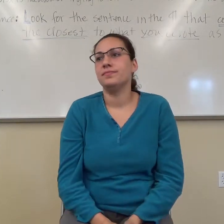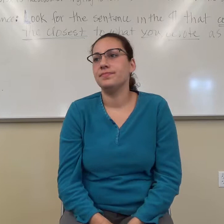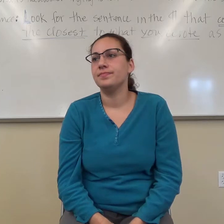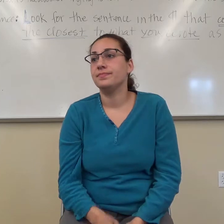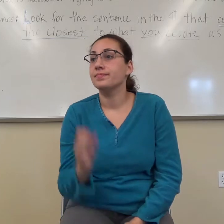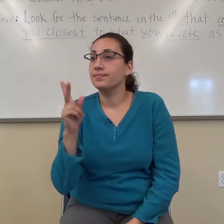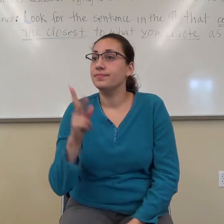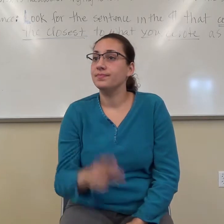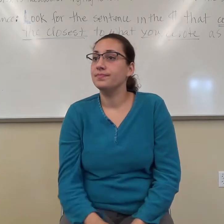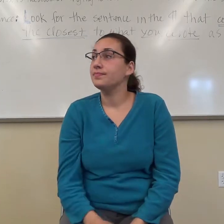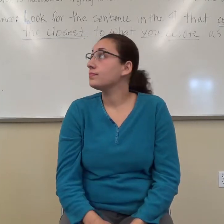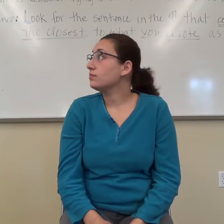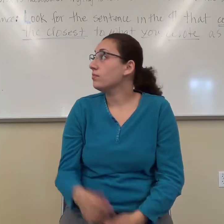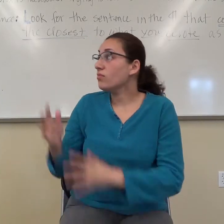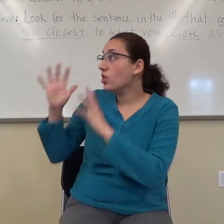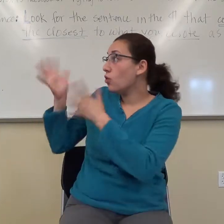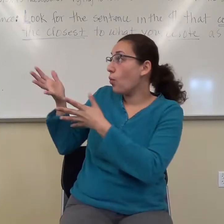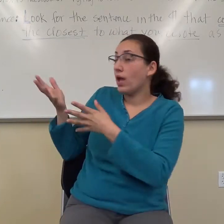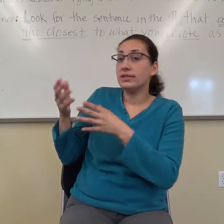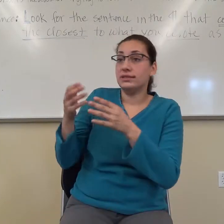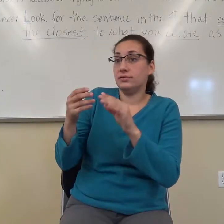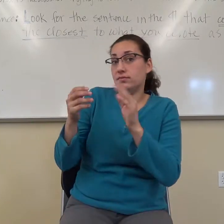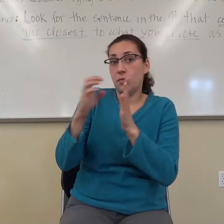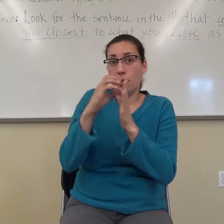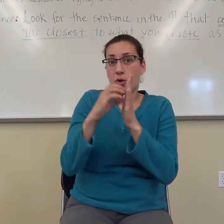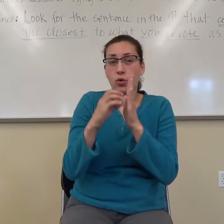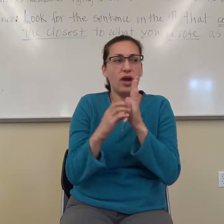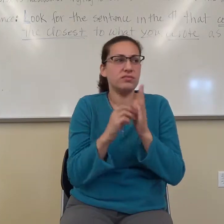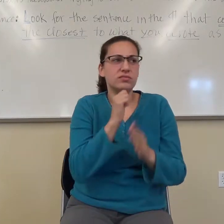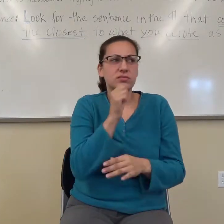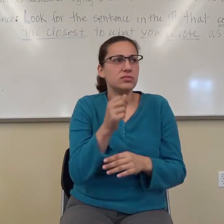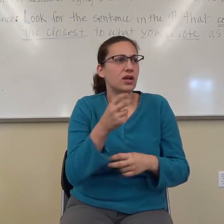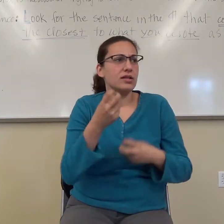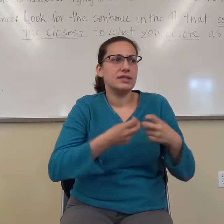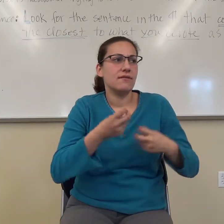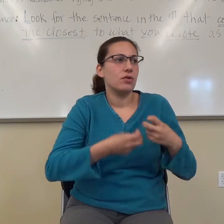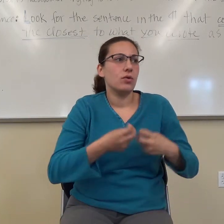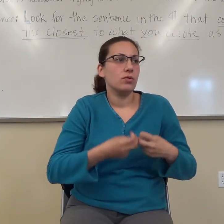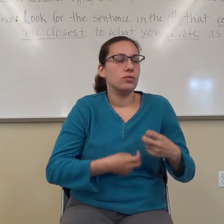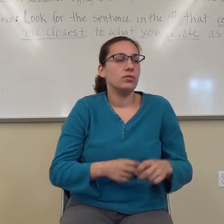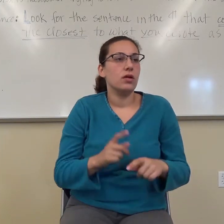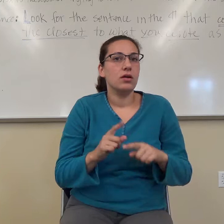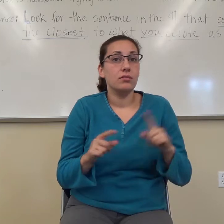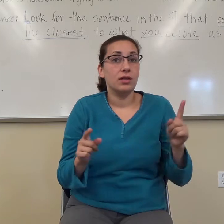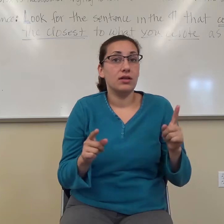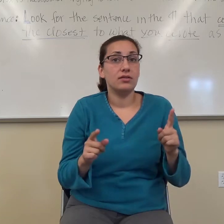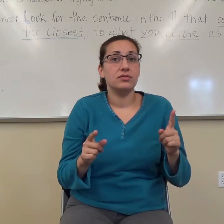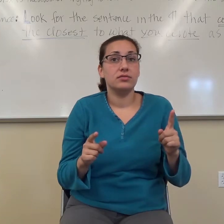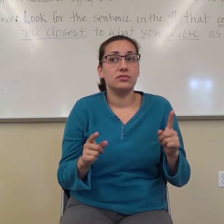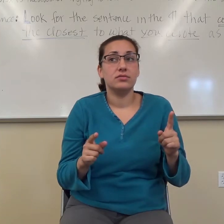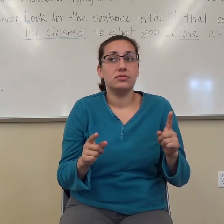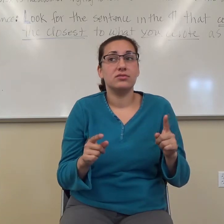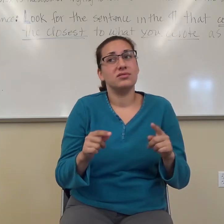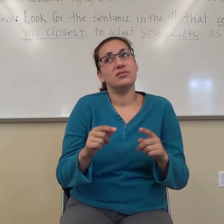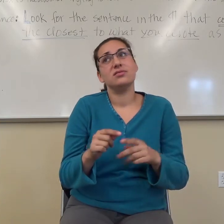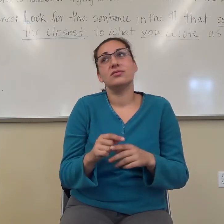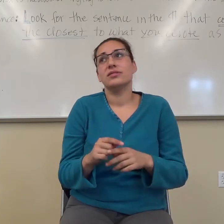The rest of them aren't quite that complicated. But as we've said, these are getting, I think,